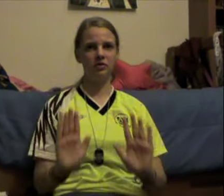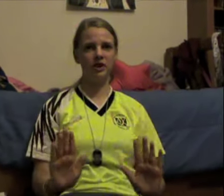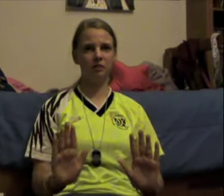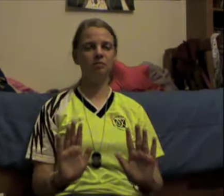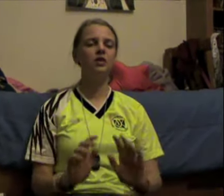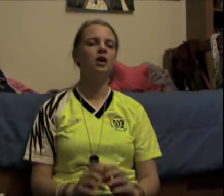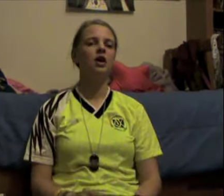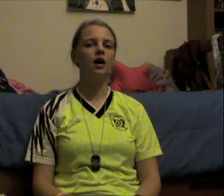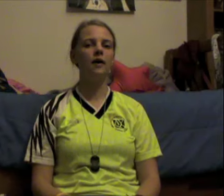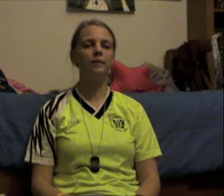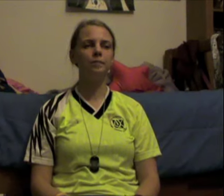dumb. Um,